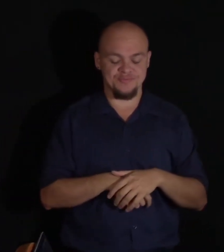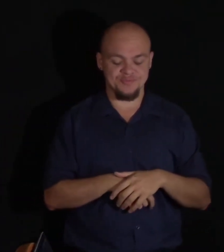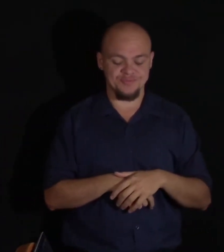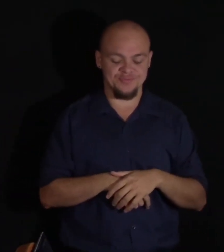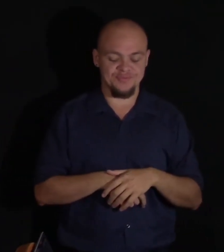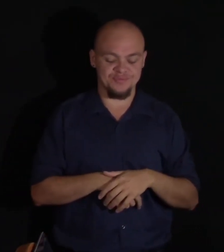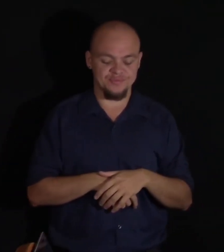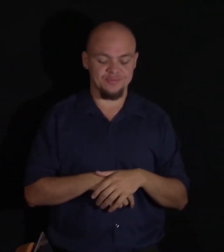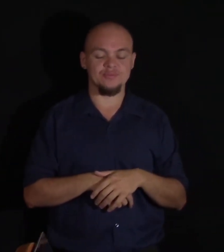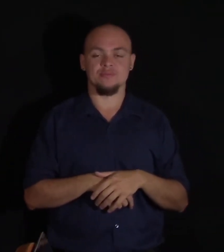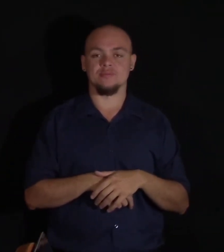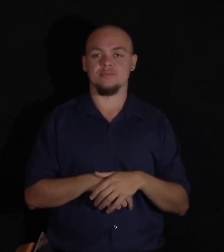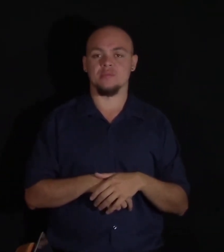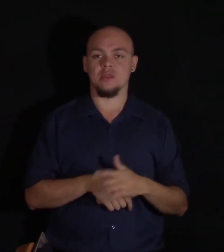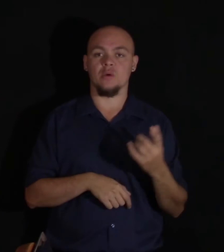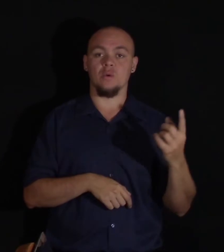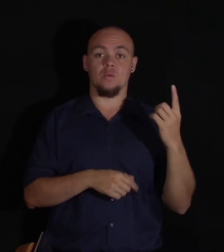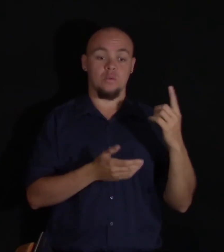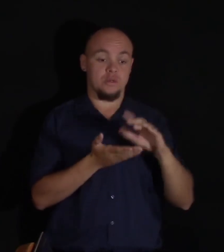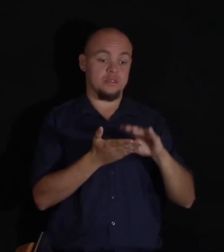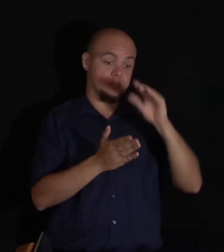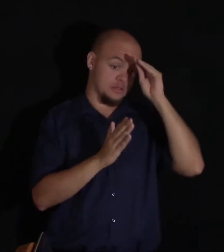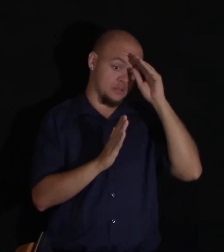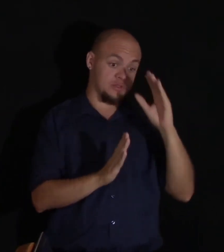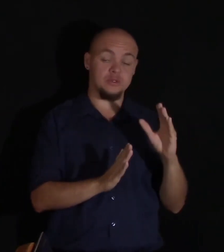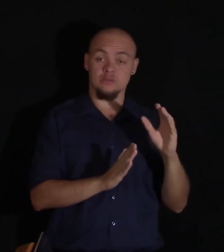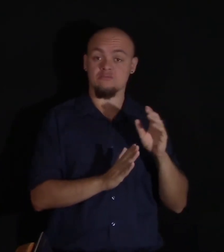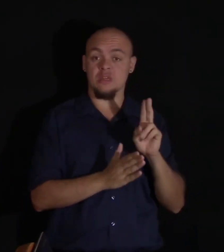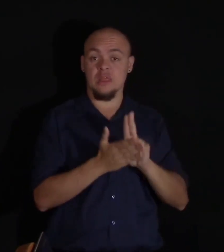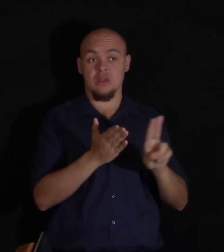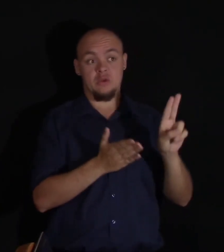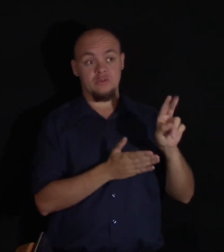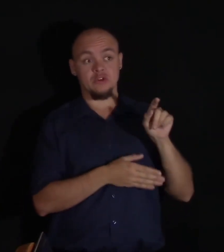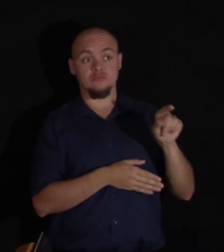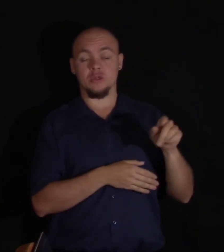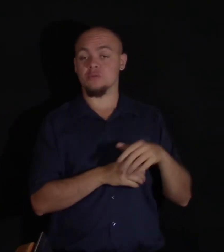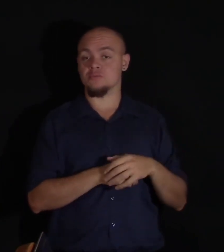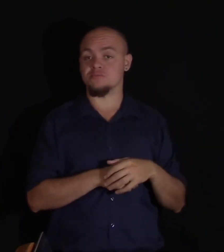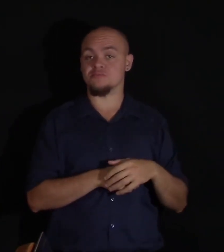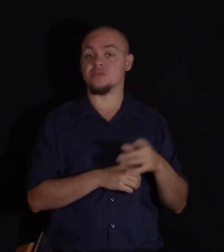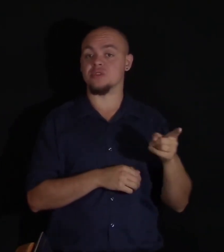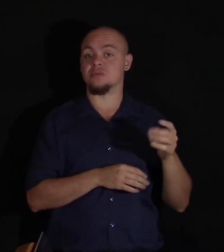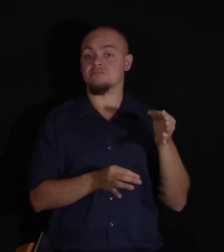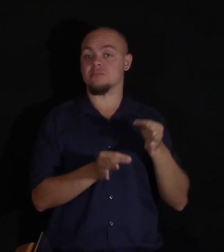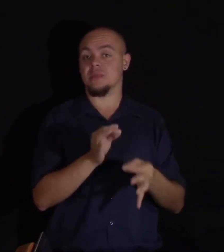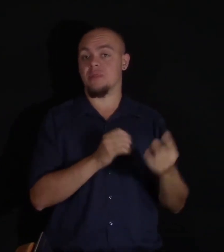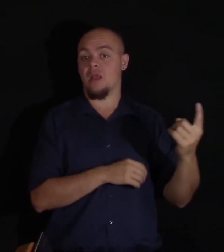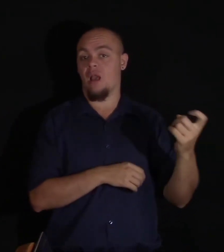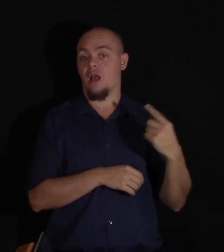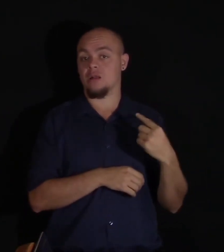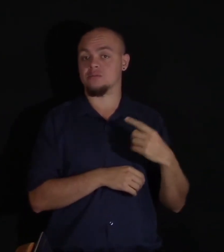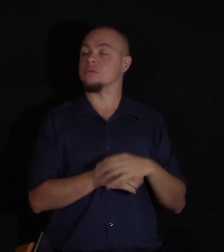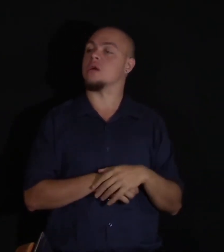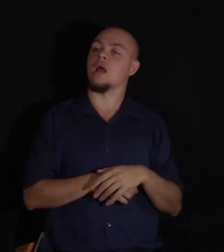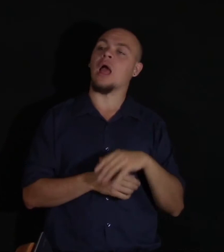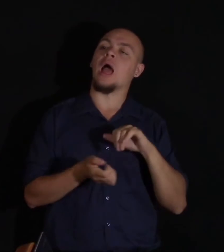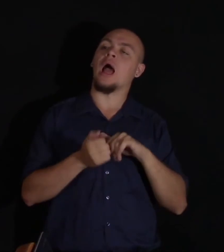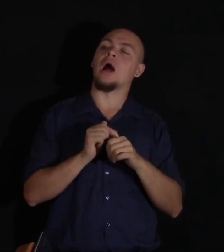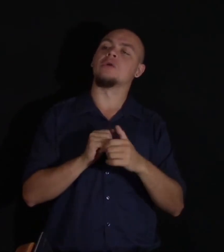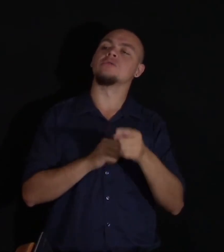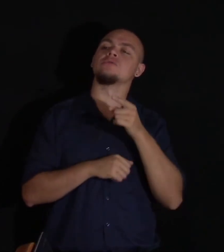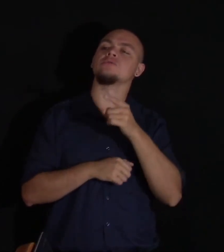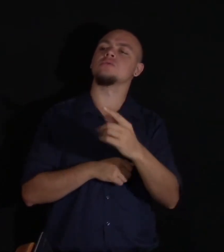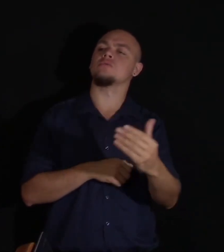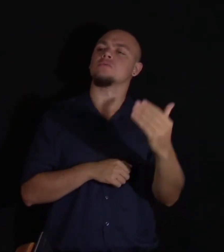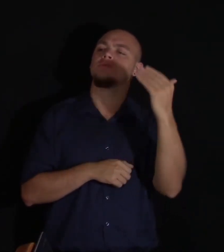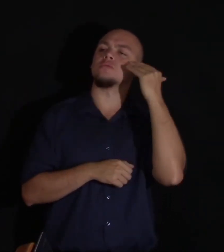this question was raised by one of my students when I taught psychology at university. She simply asked, how do I know